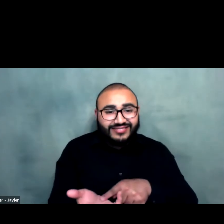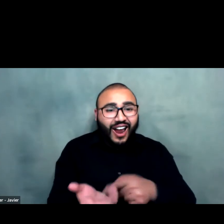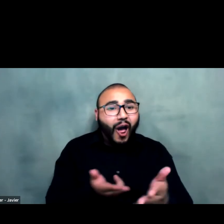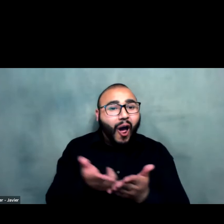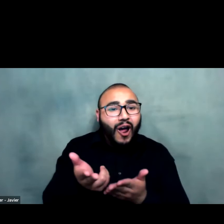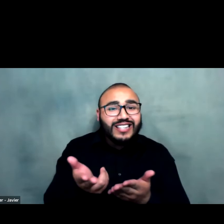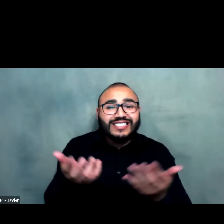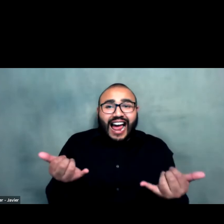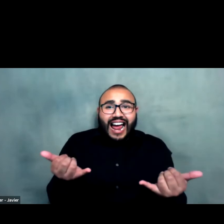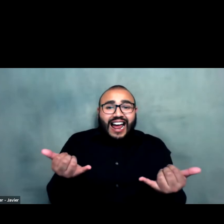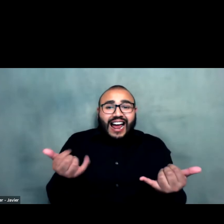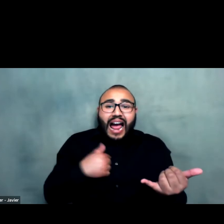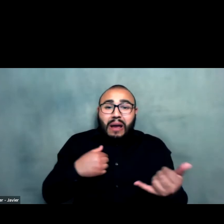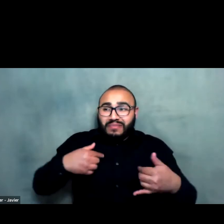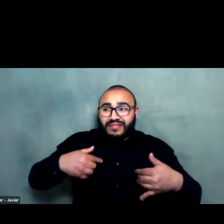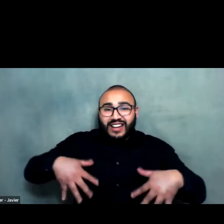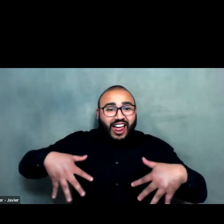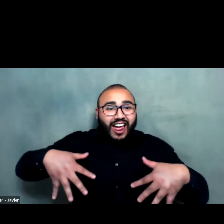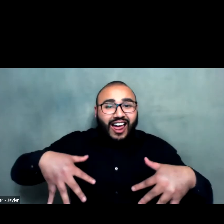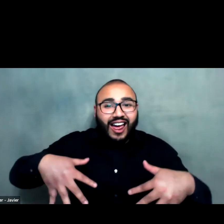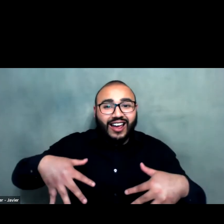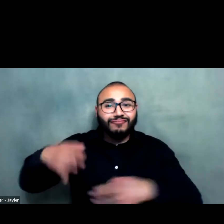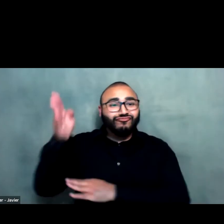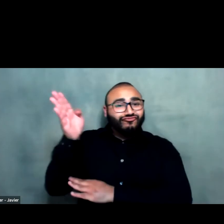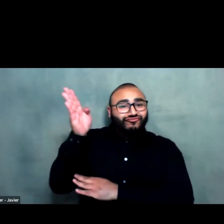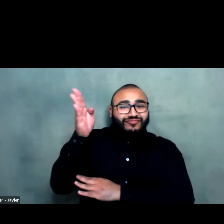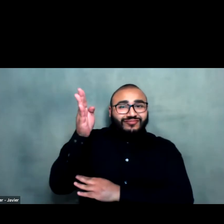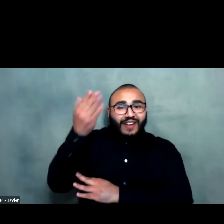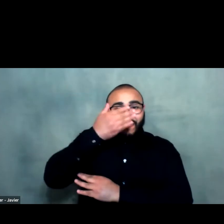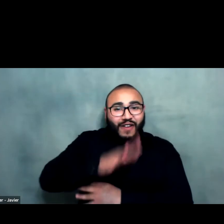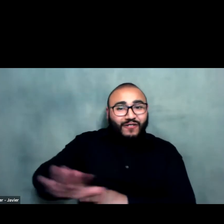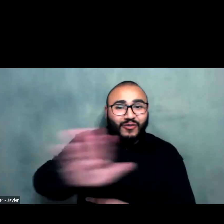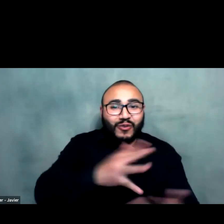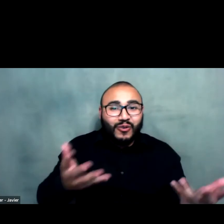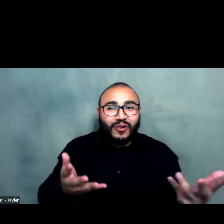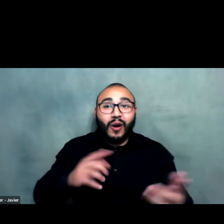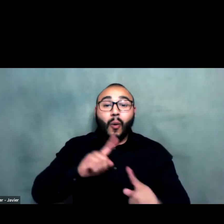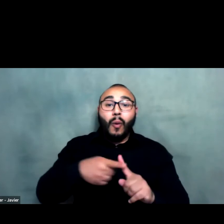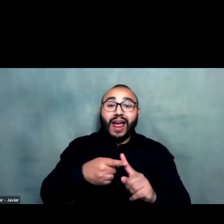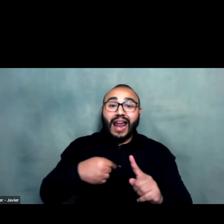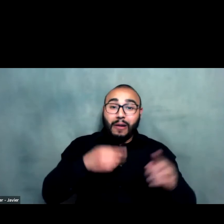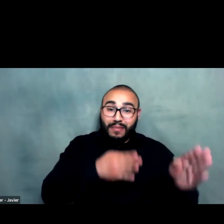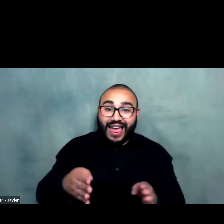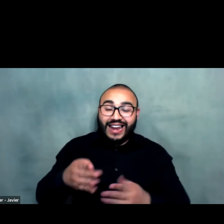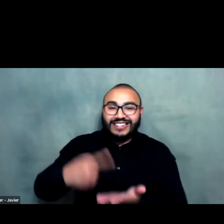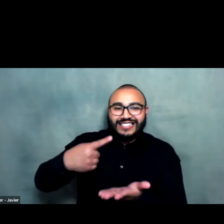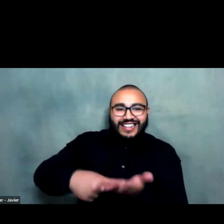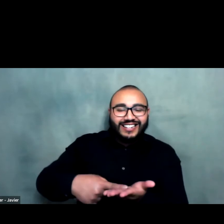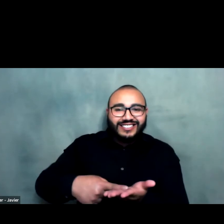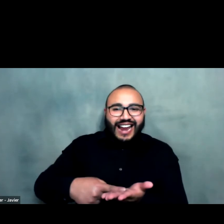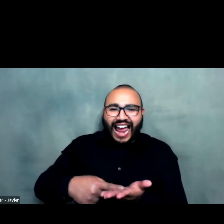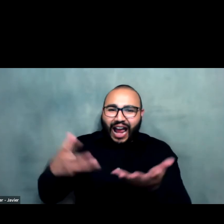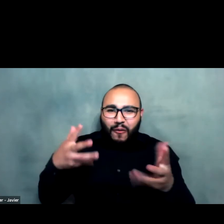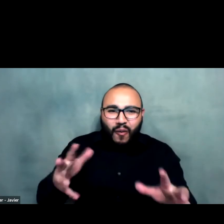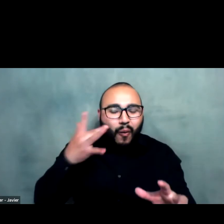in front of you all. I'm not gonna lie. When planning this discussion, I almost didn't really want to do it because it's just not natural to